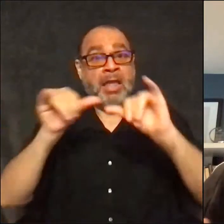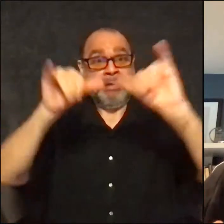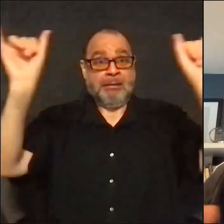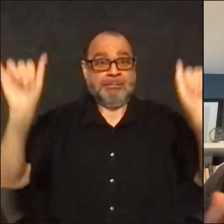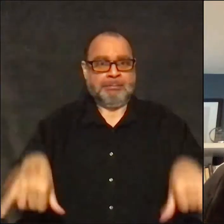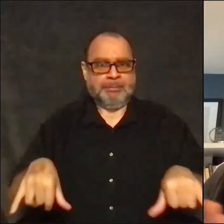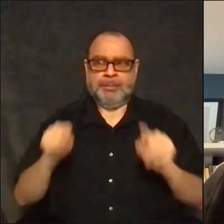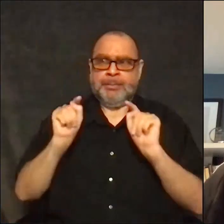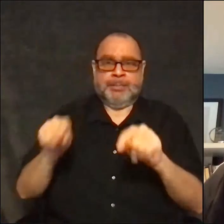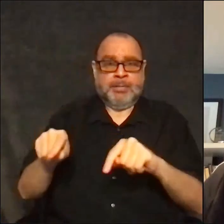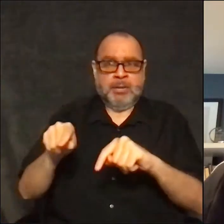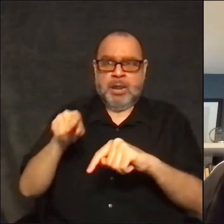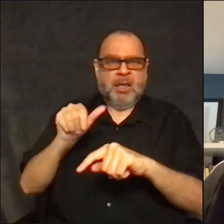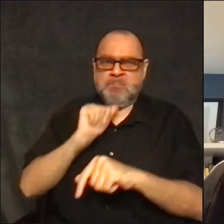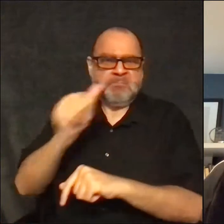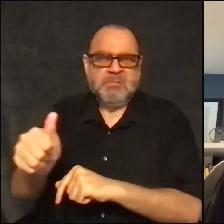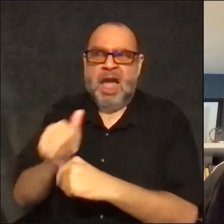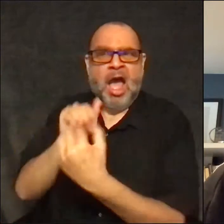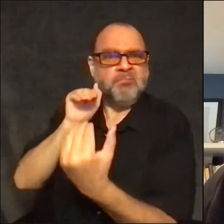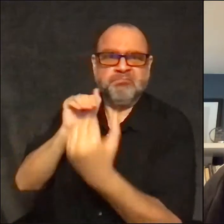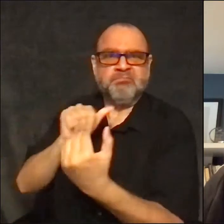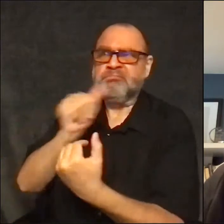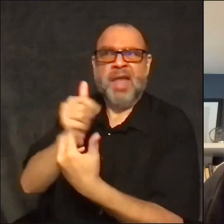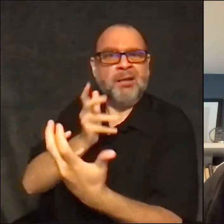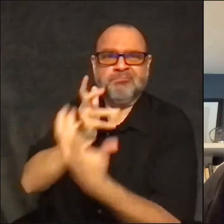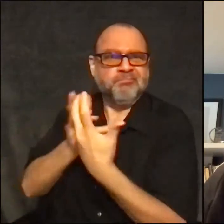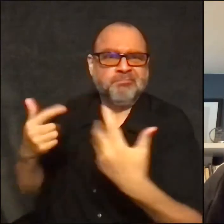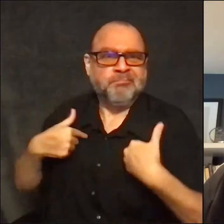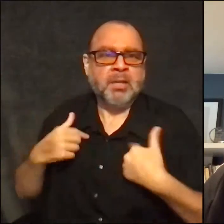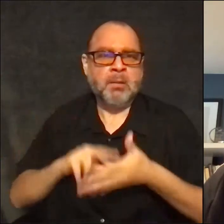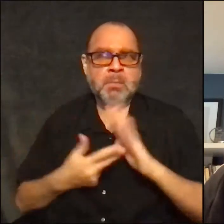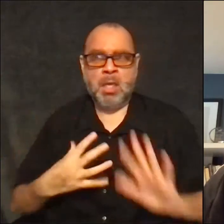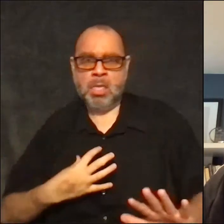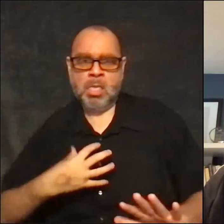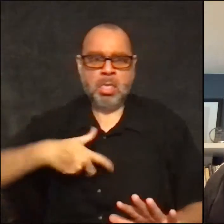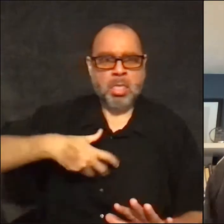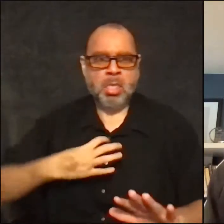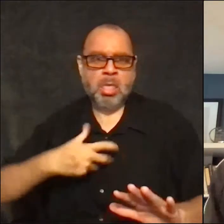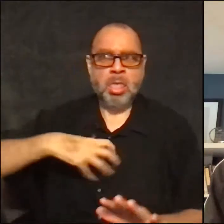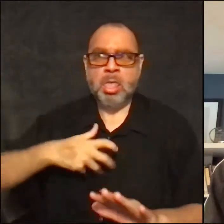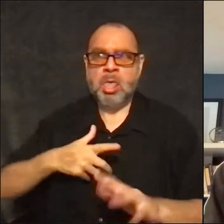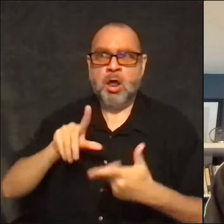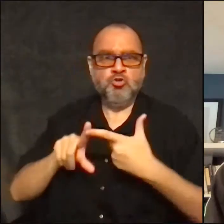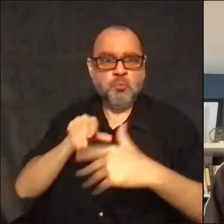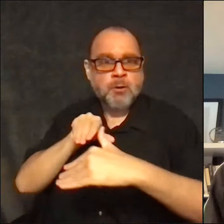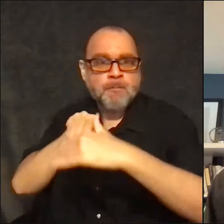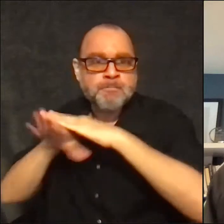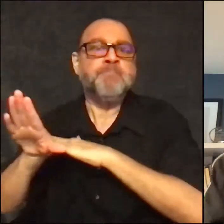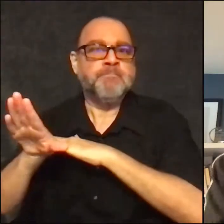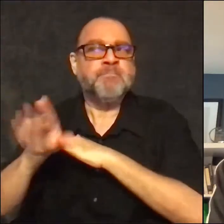situation or environment that really isn't safe for them. I'm sure you've all seen the viral videos of people speaking with a different tone of